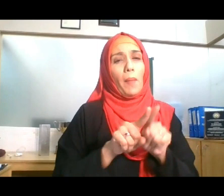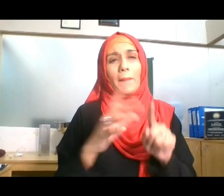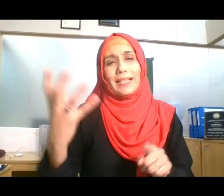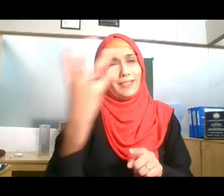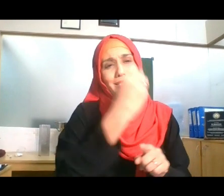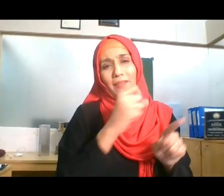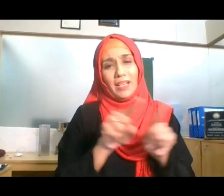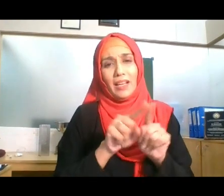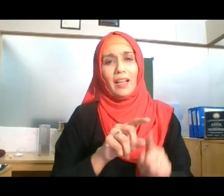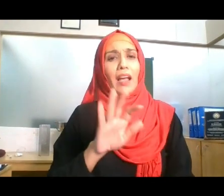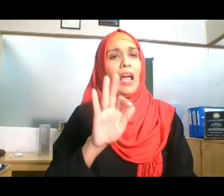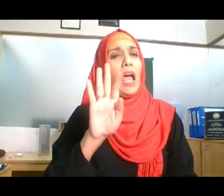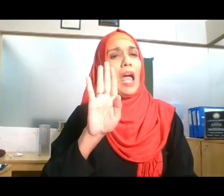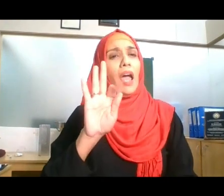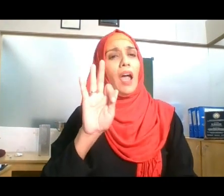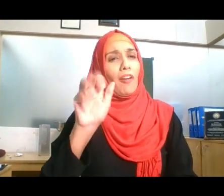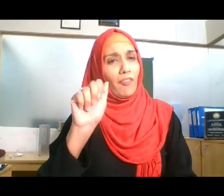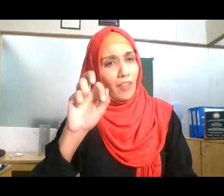FA, BA type of